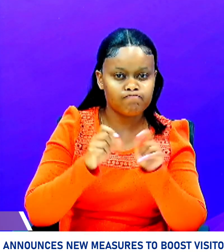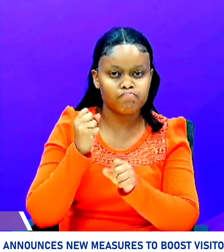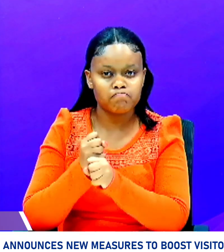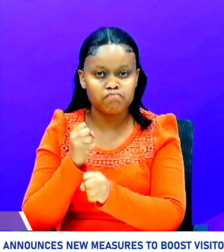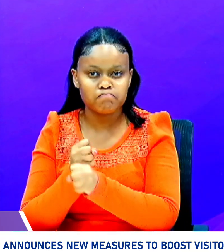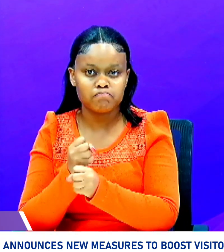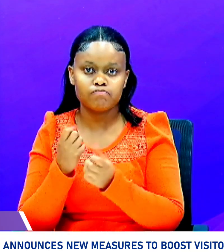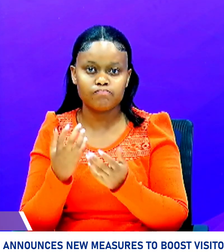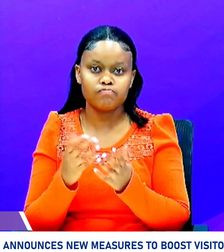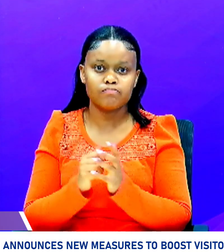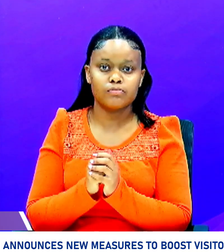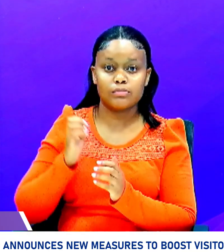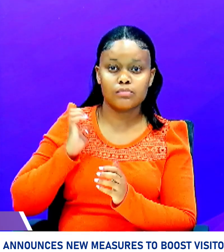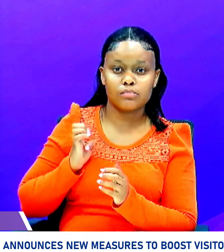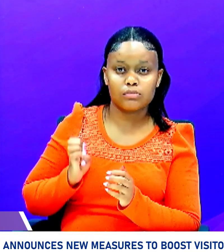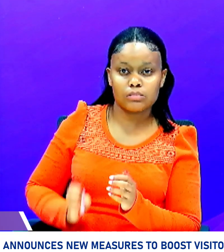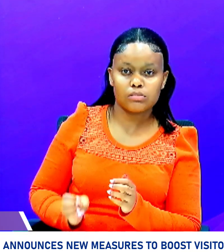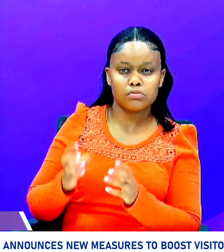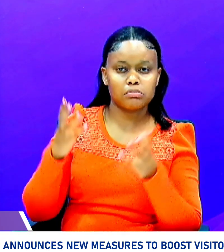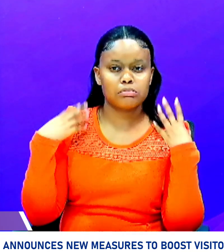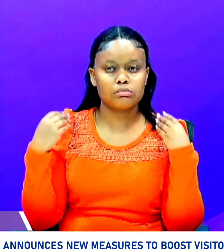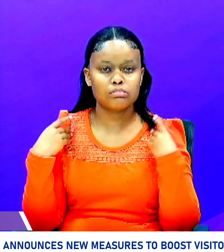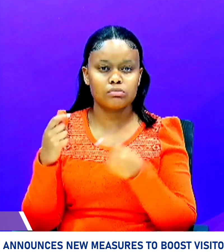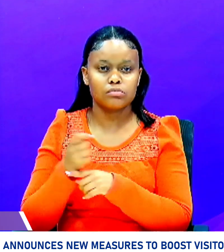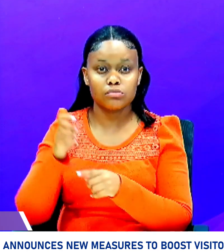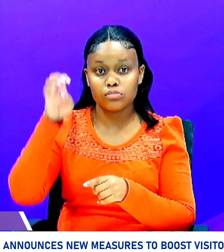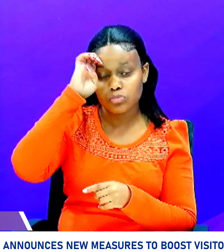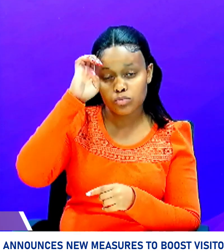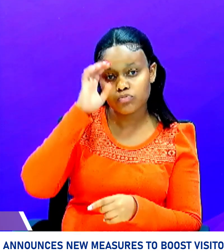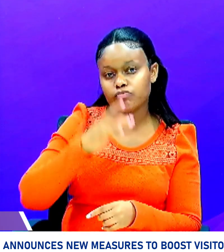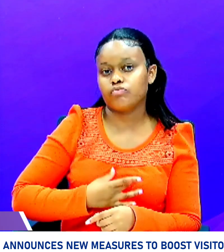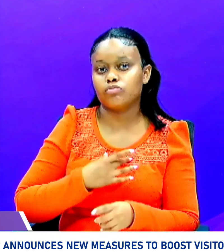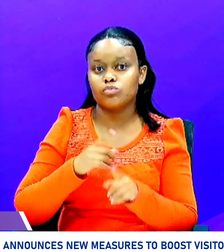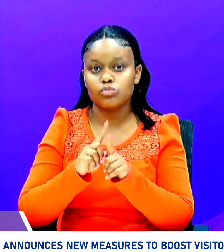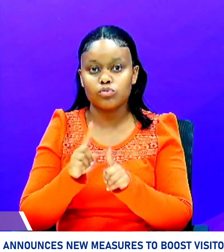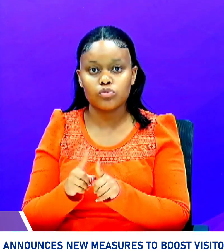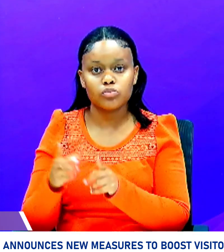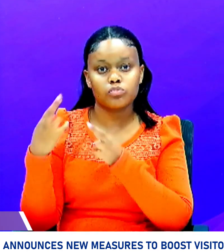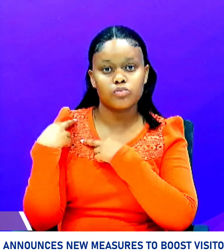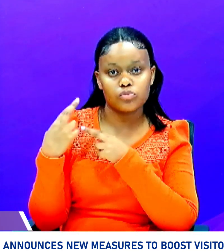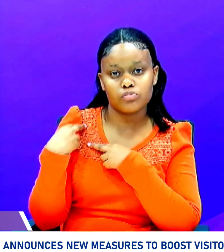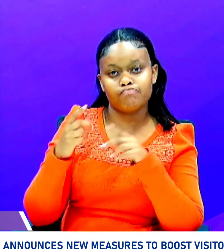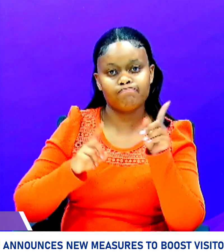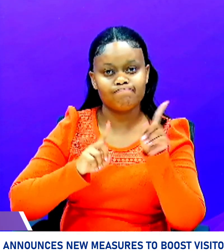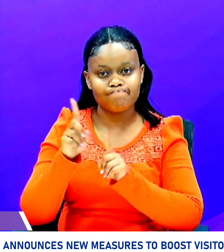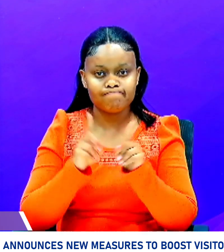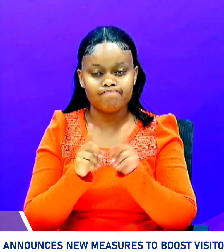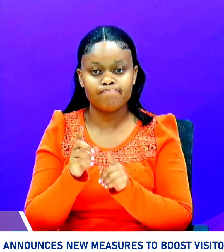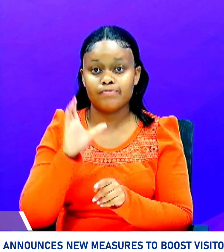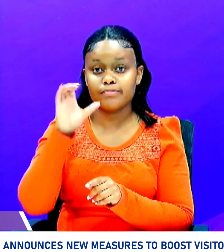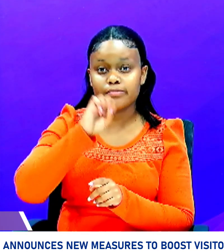ministry. She further urged tour operators to uphold ethical practices and educate visitors